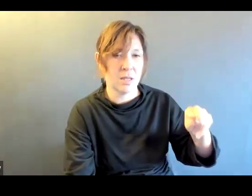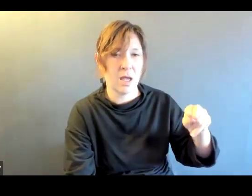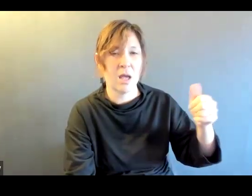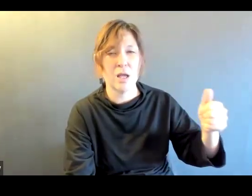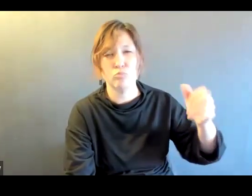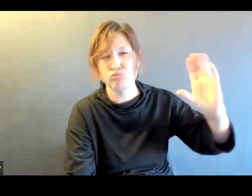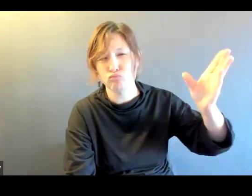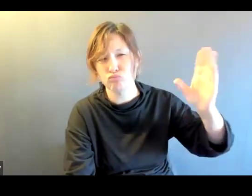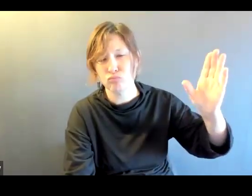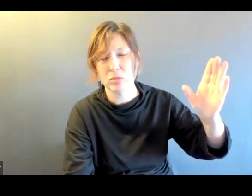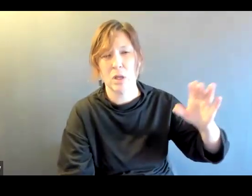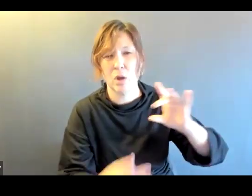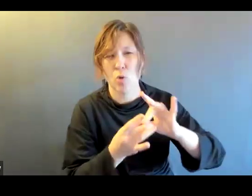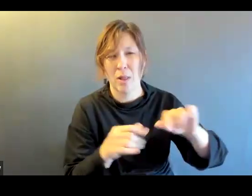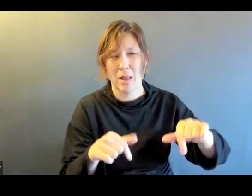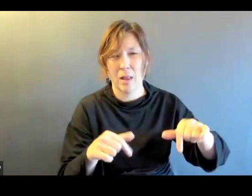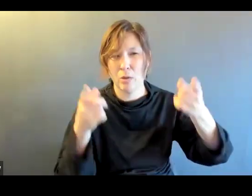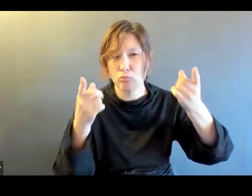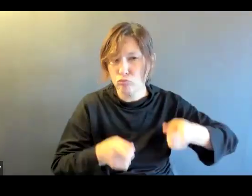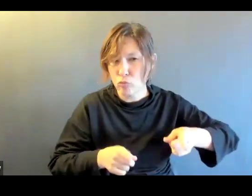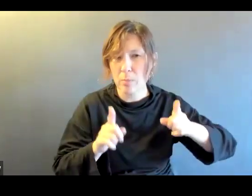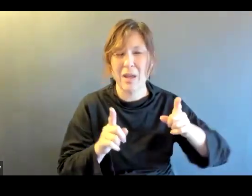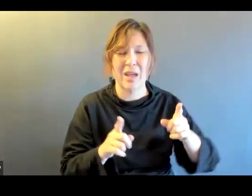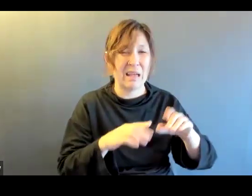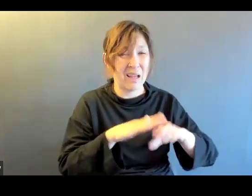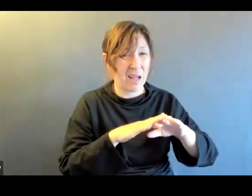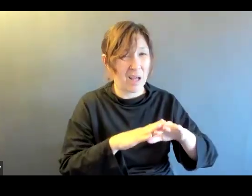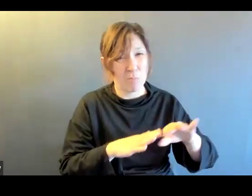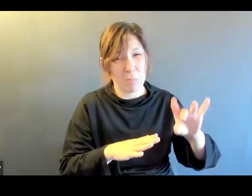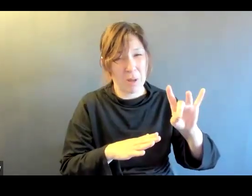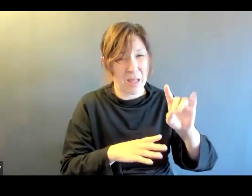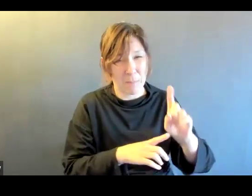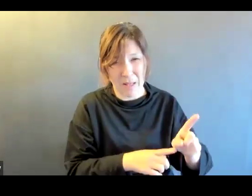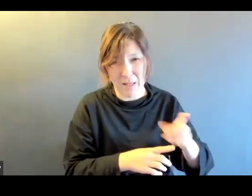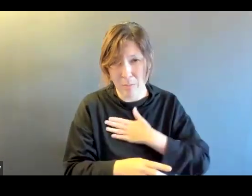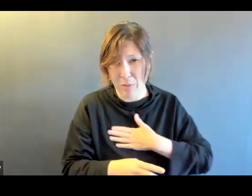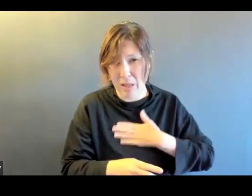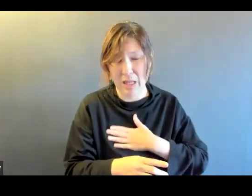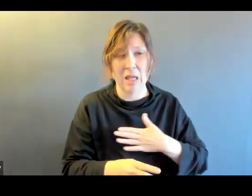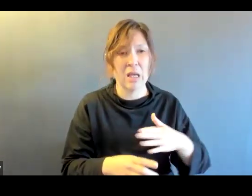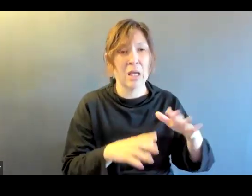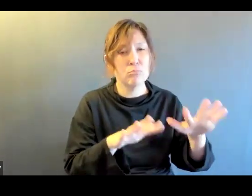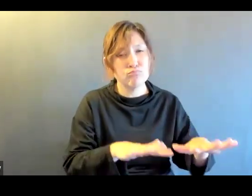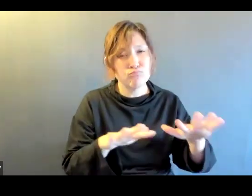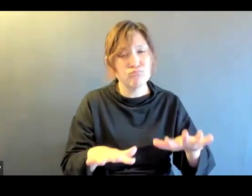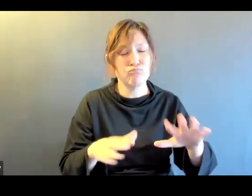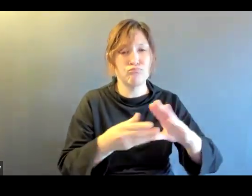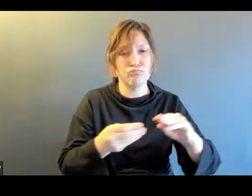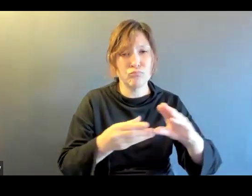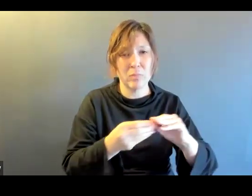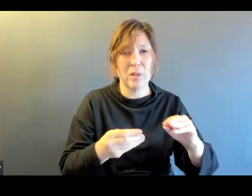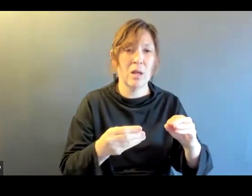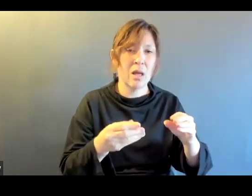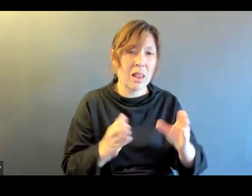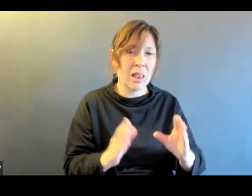aim to keep the presentation to 8 minutes, and I'd like to remind our presenter to please speak at a slower pace to assist our